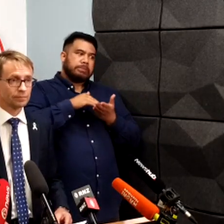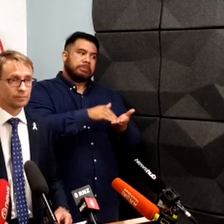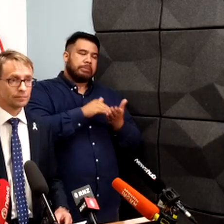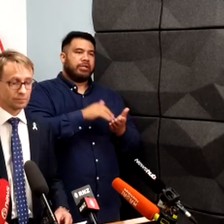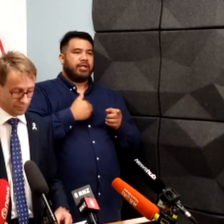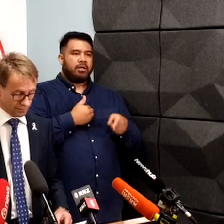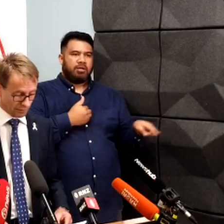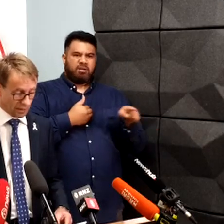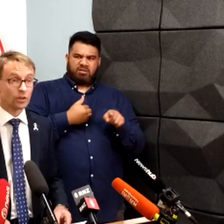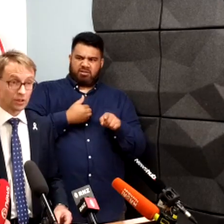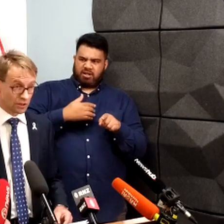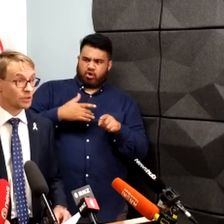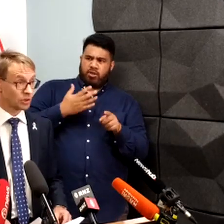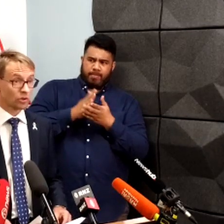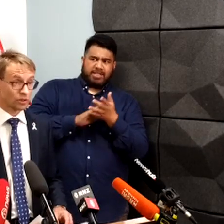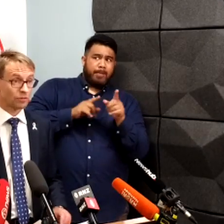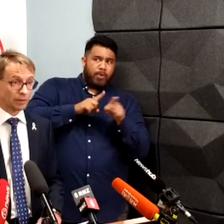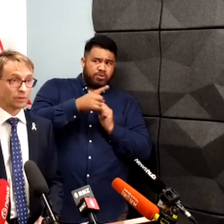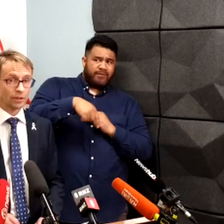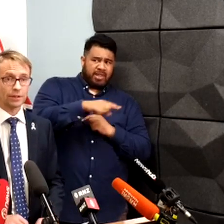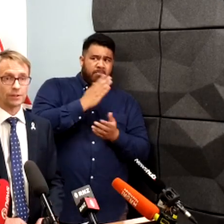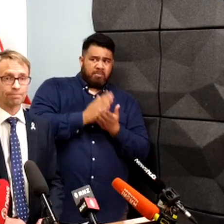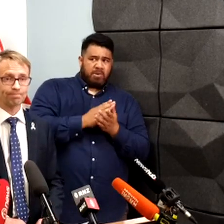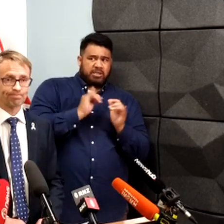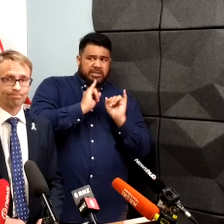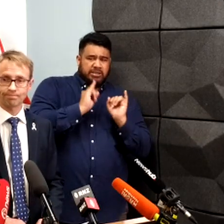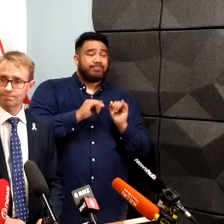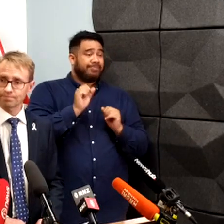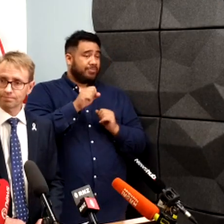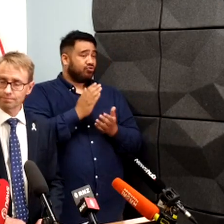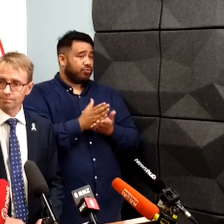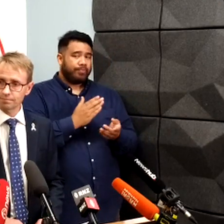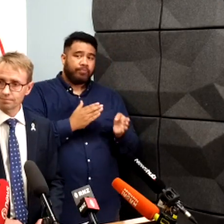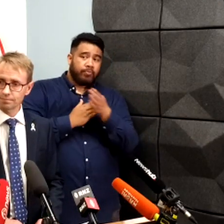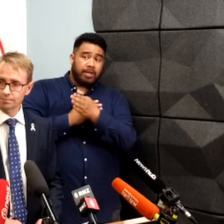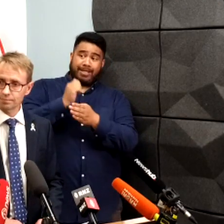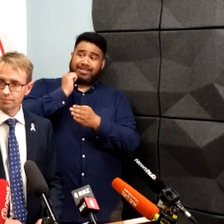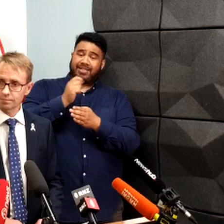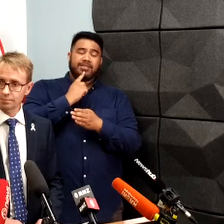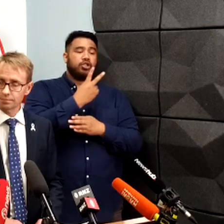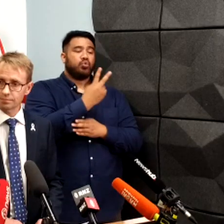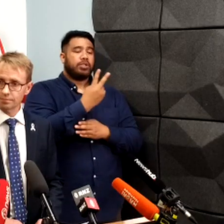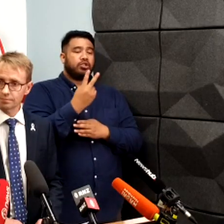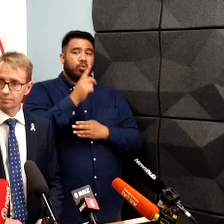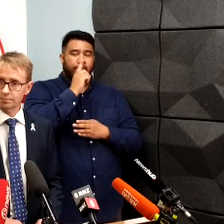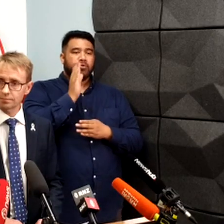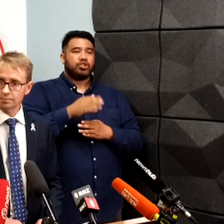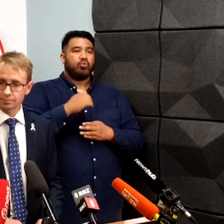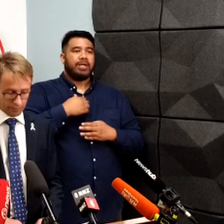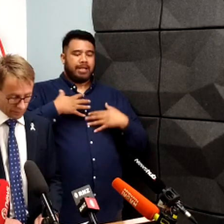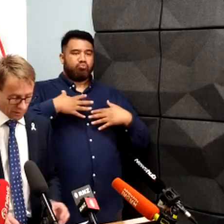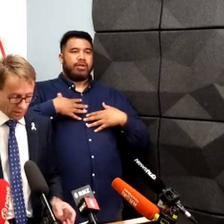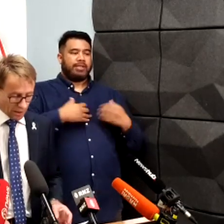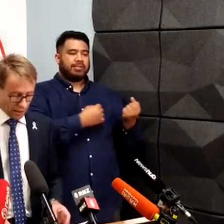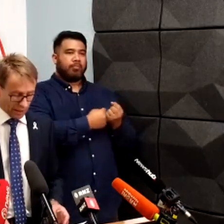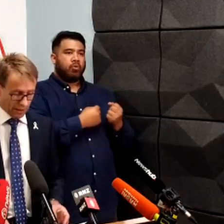like a majority of the people. It is the majority of people there, yes. Yesterday it said that 22 people were still needing airway support. What's that number